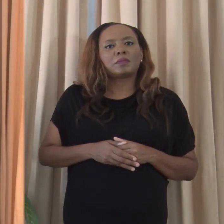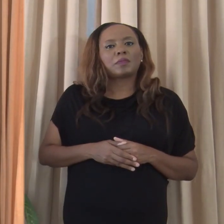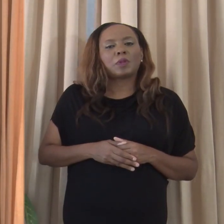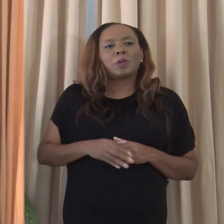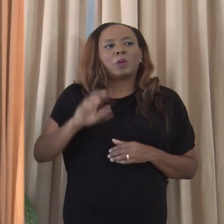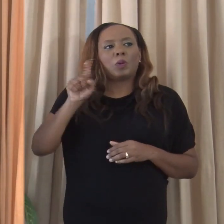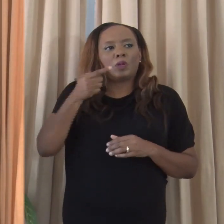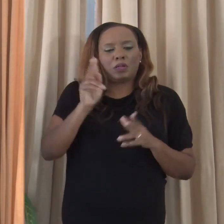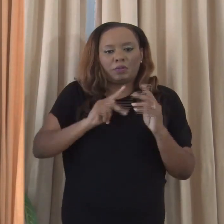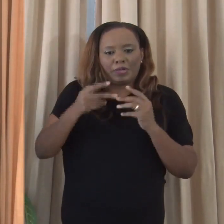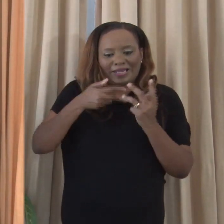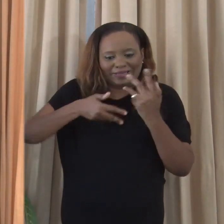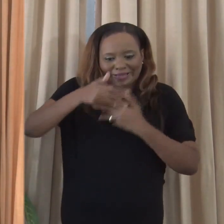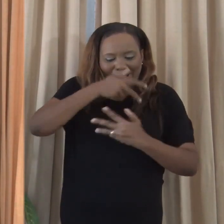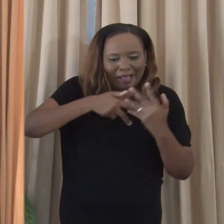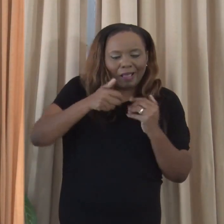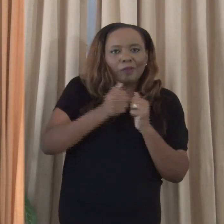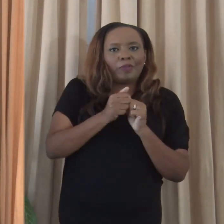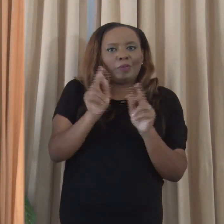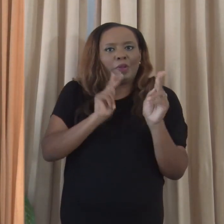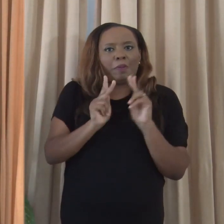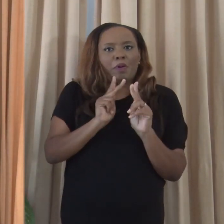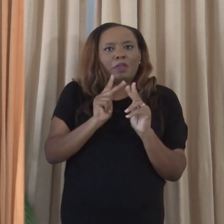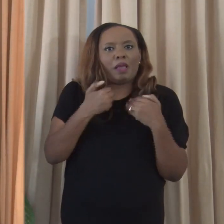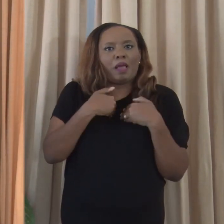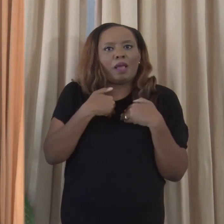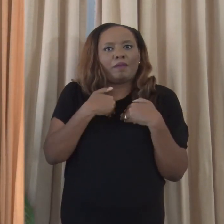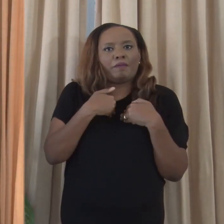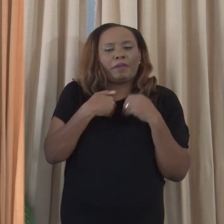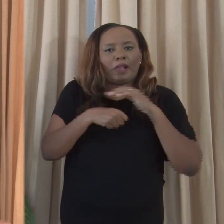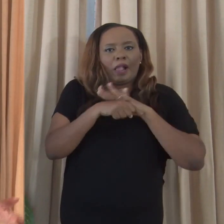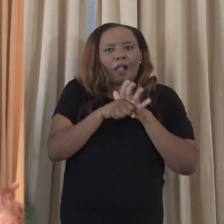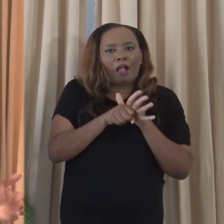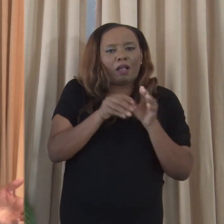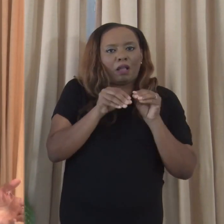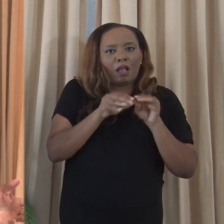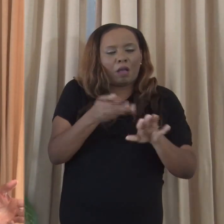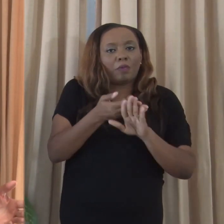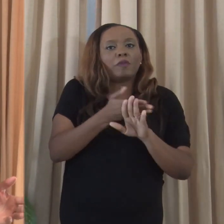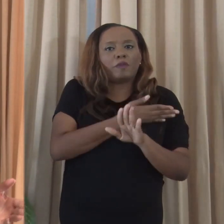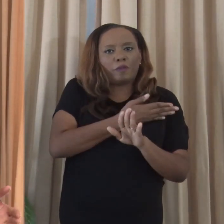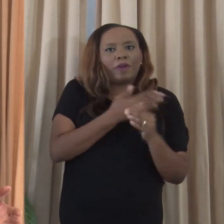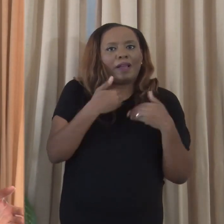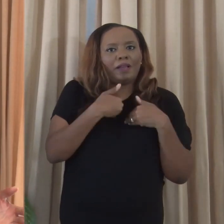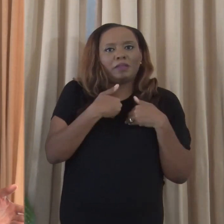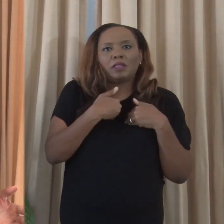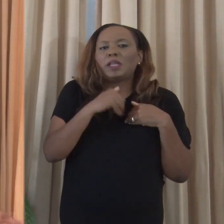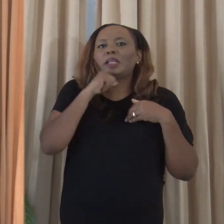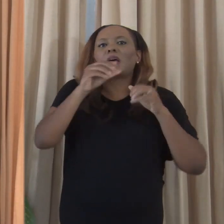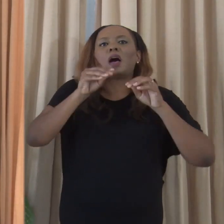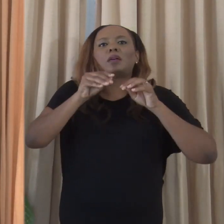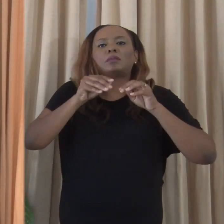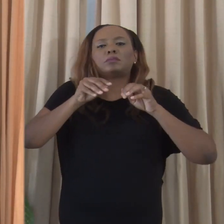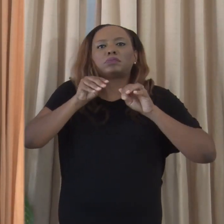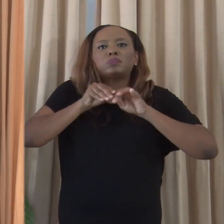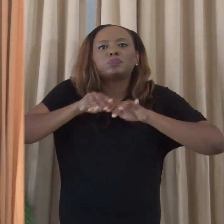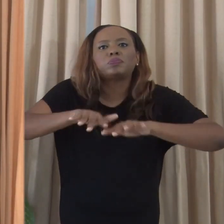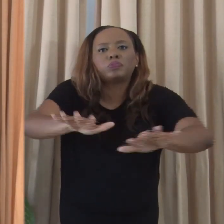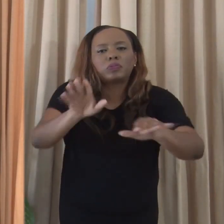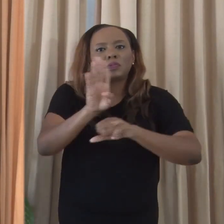week. And the reality is that to close the borders, as I just indicated to you, quite